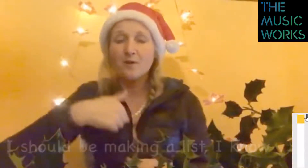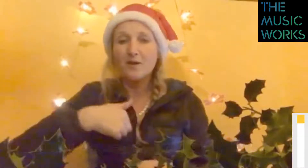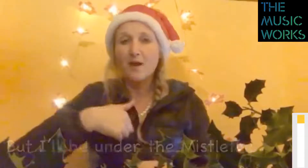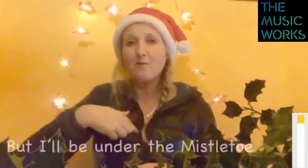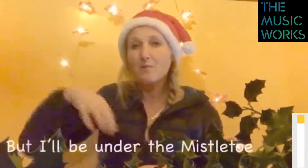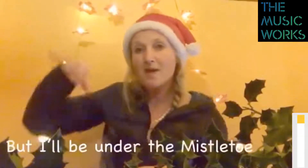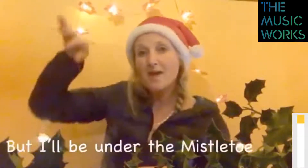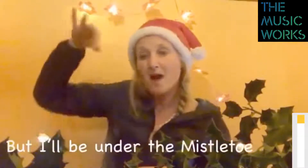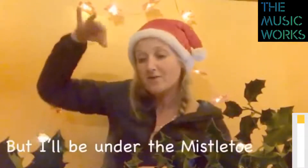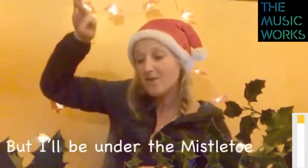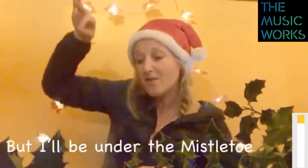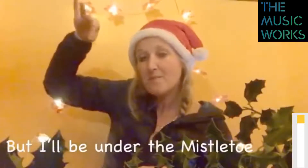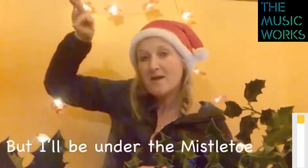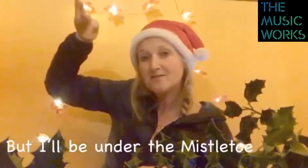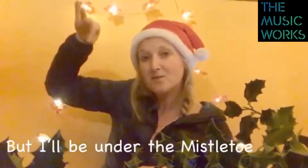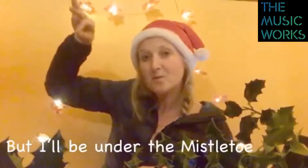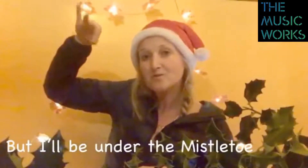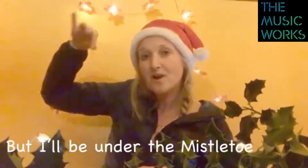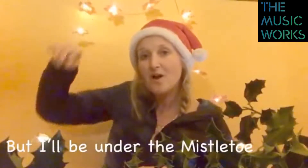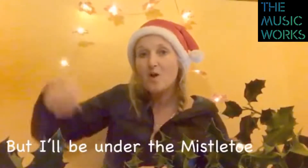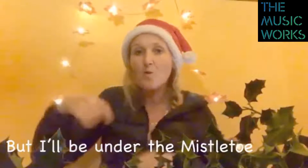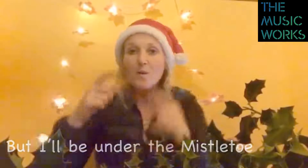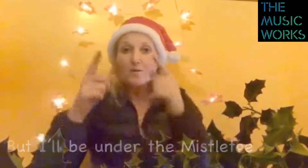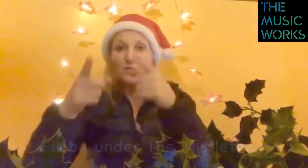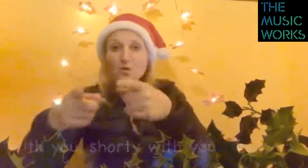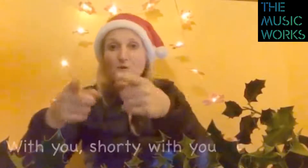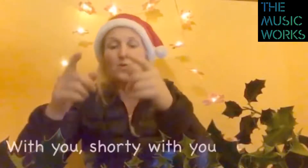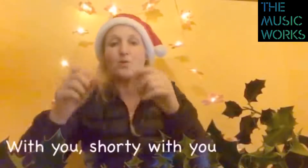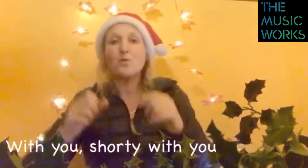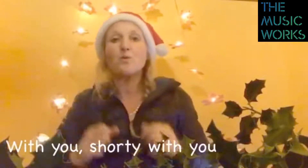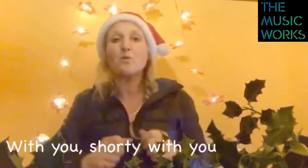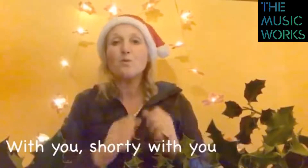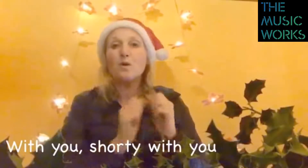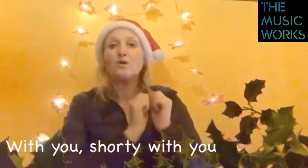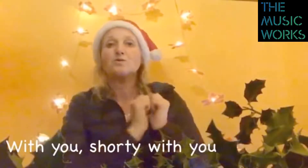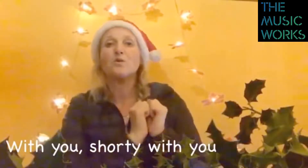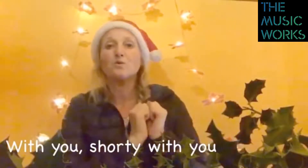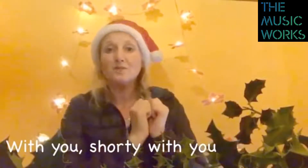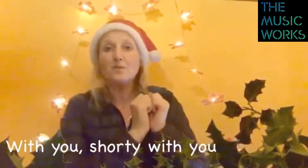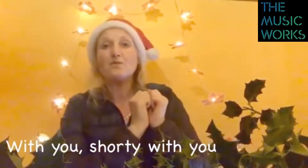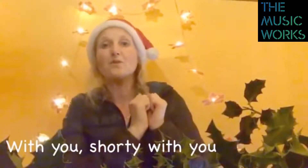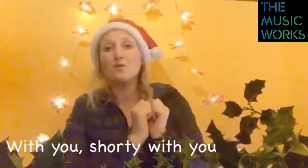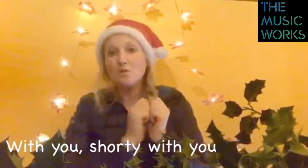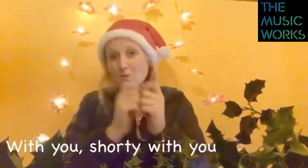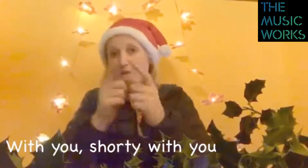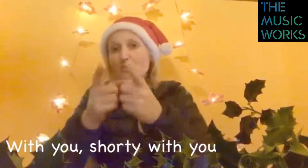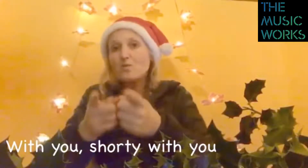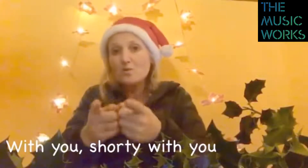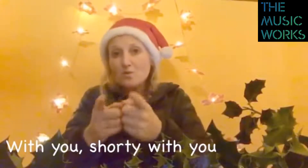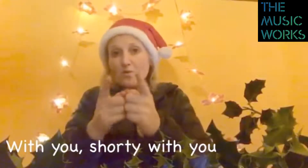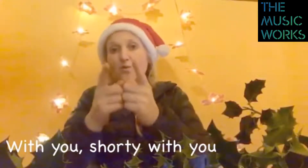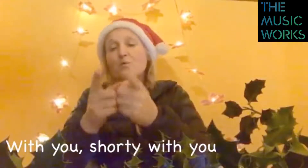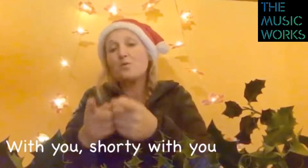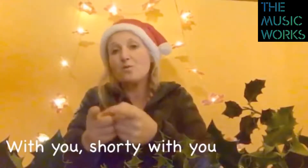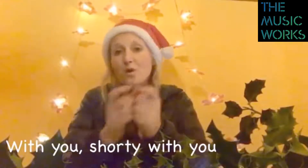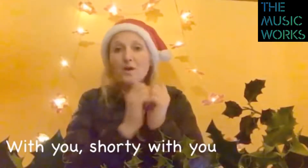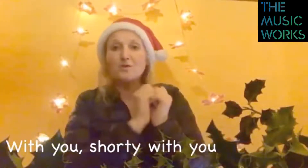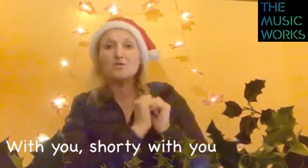but I will be under the mistletoe. With you, shorty with you, with you,